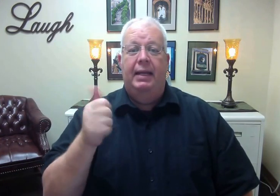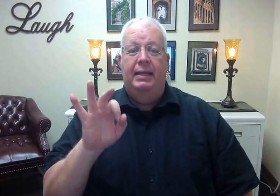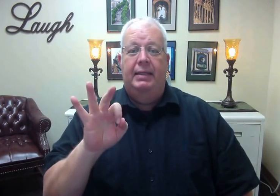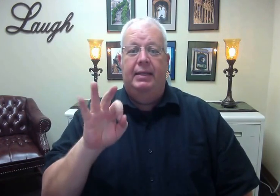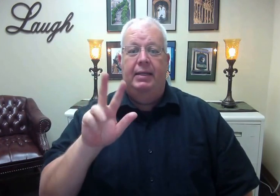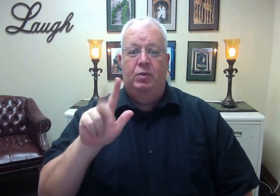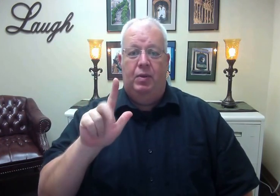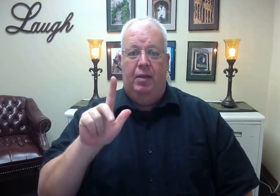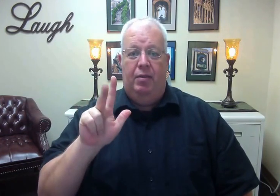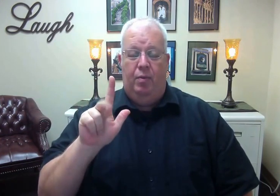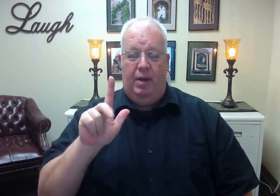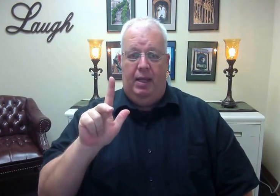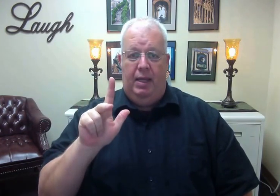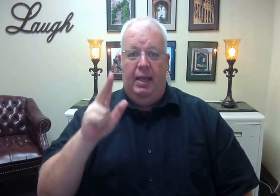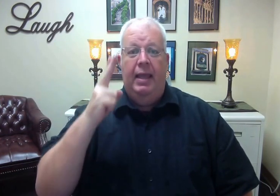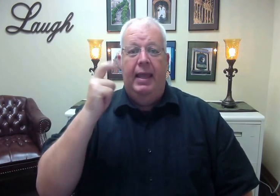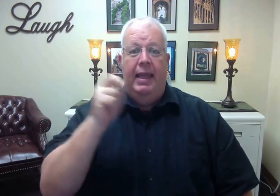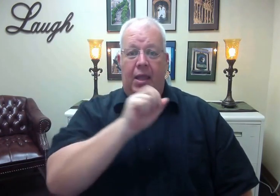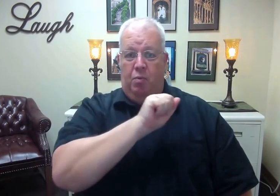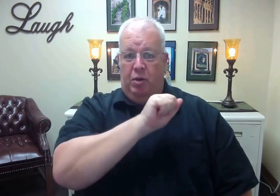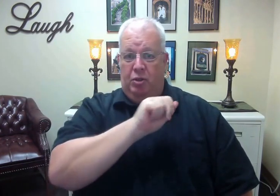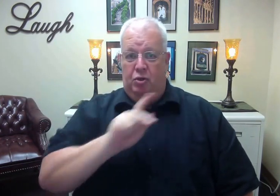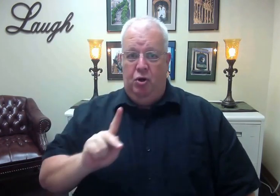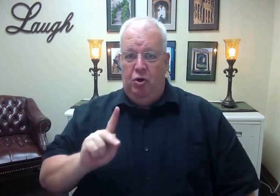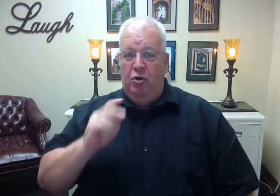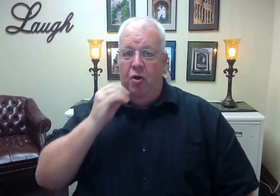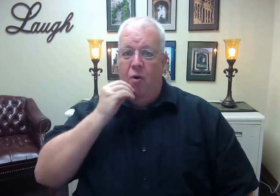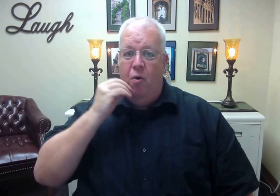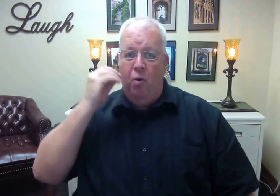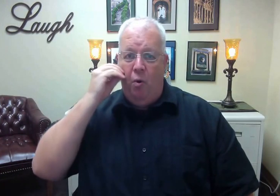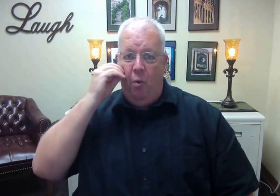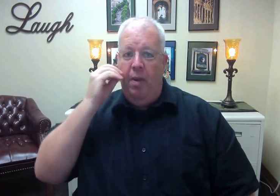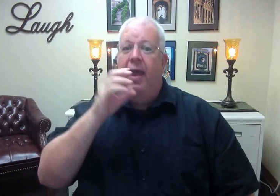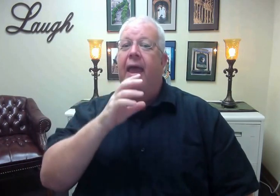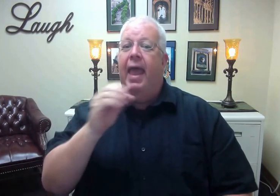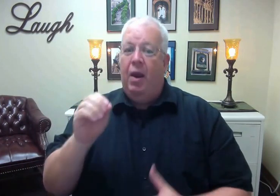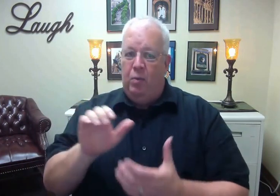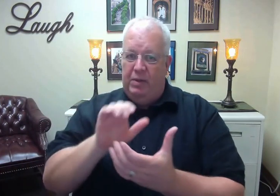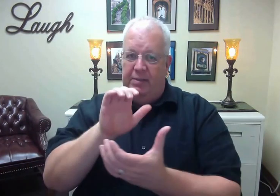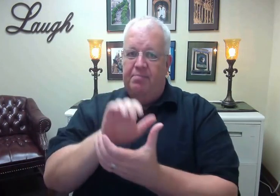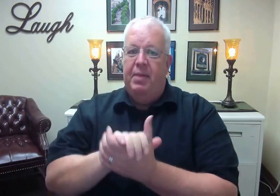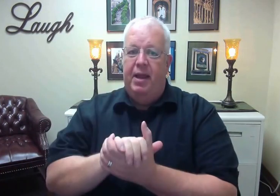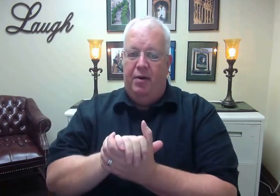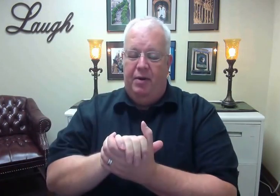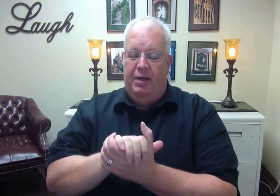By 1923, he had returned home and was married.